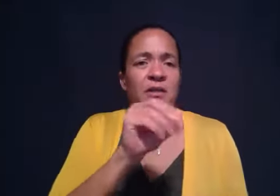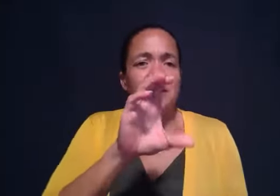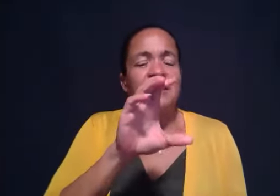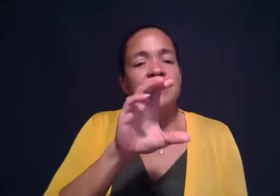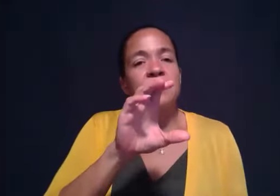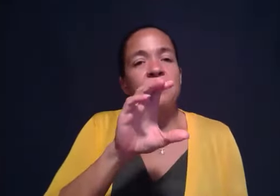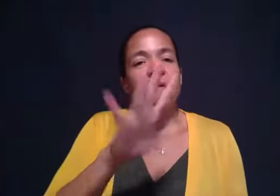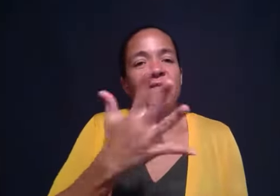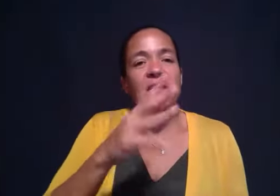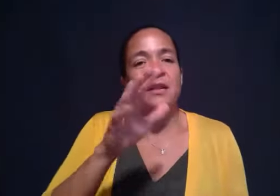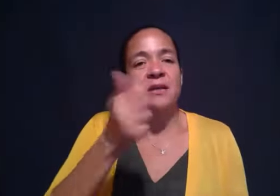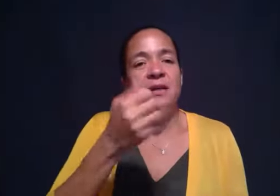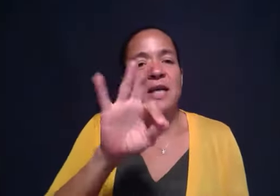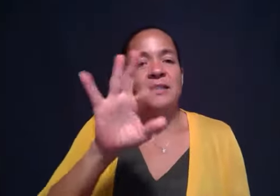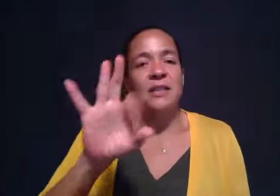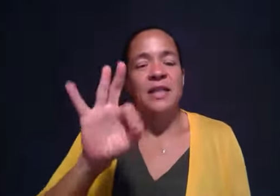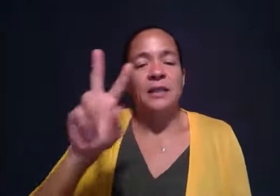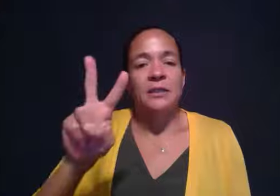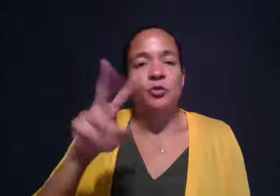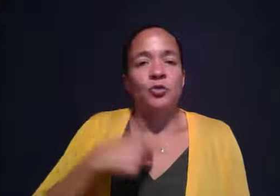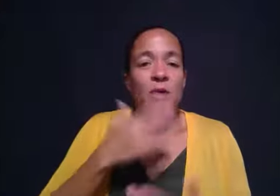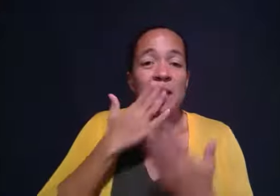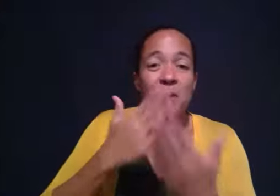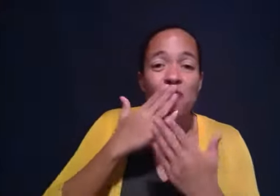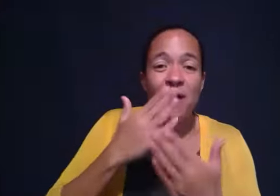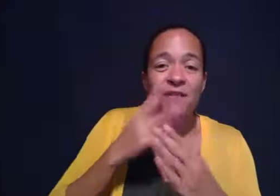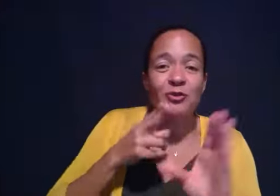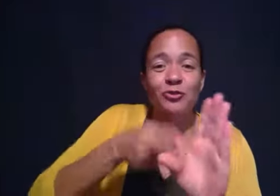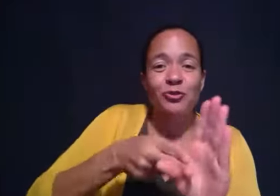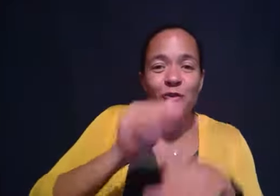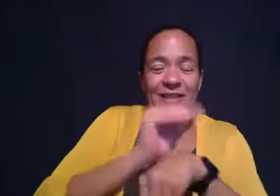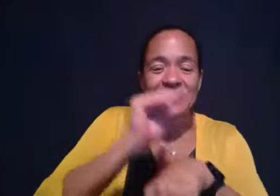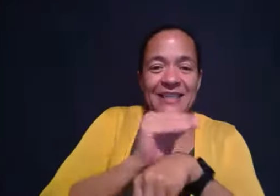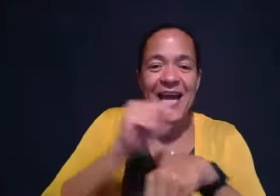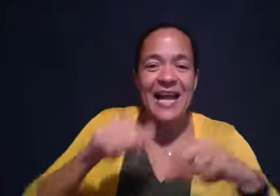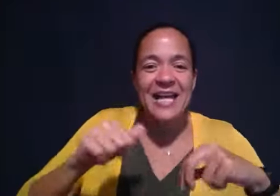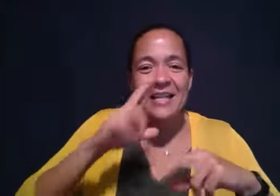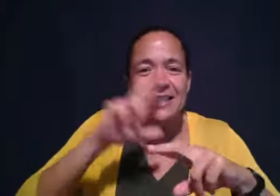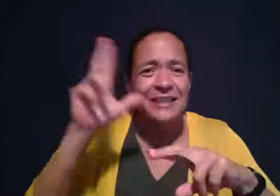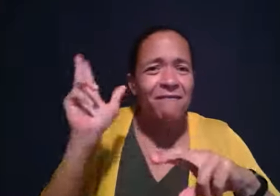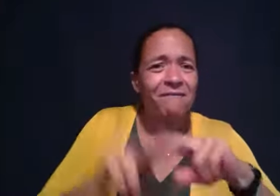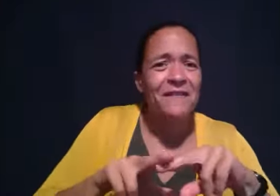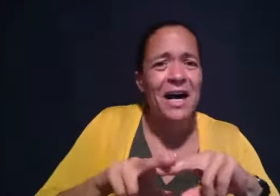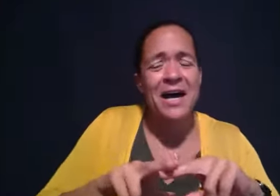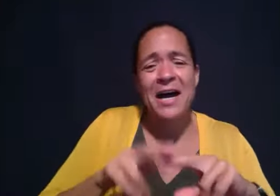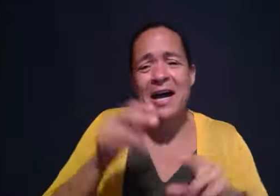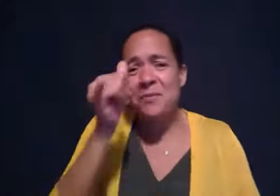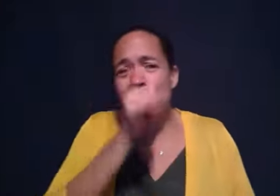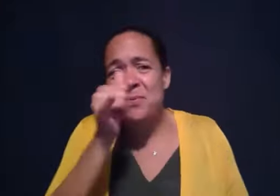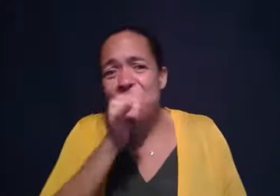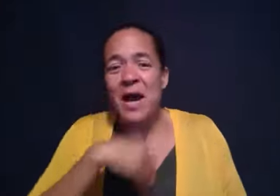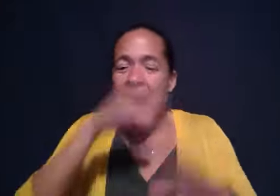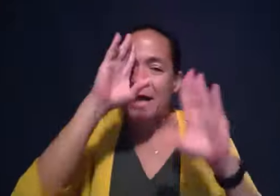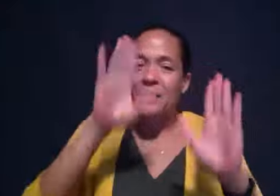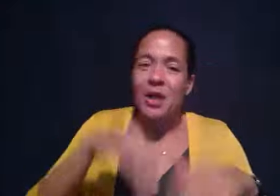am so thankful to get to be with you guys tonight. This is so much fun. I know it's not like being in person, but it's just